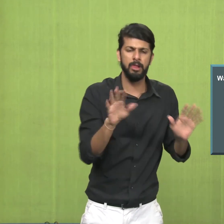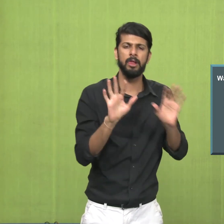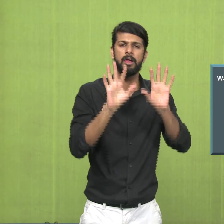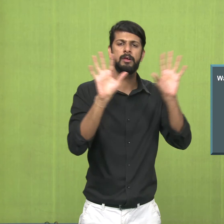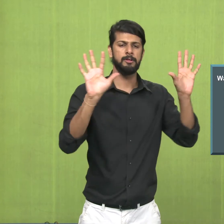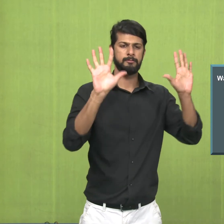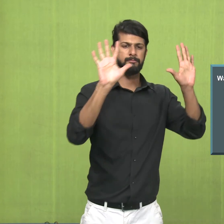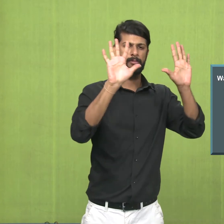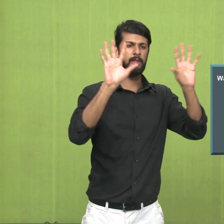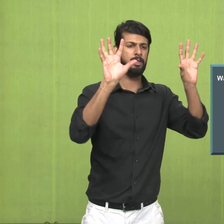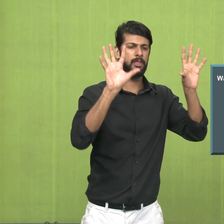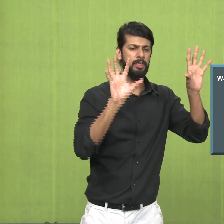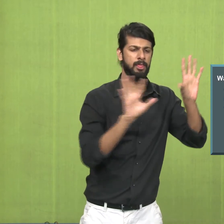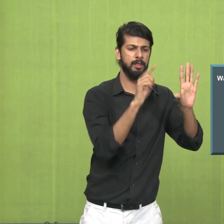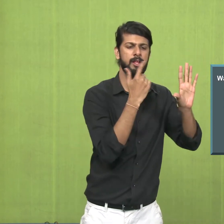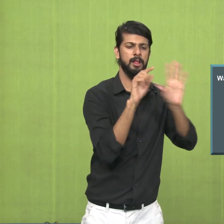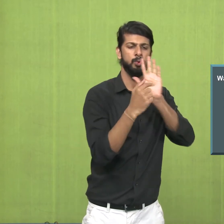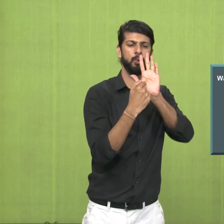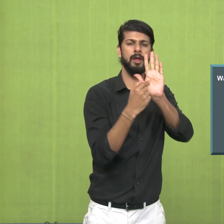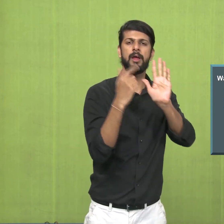water to give